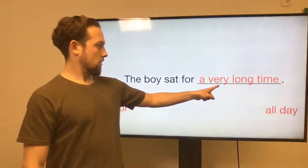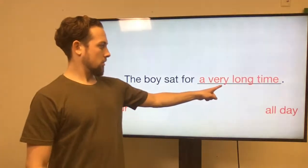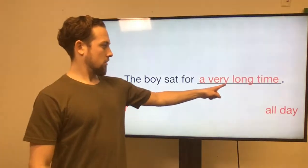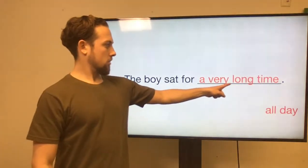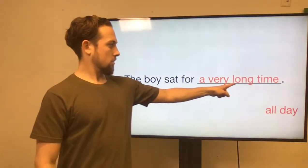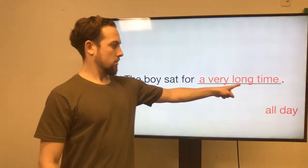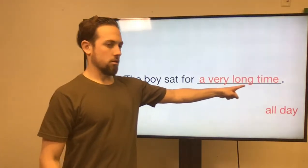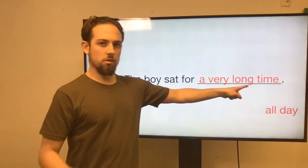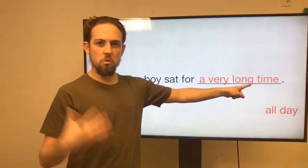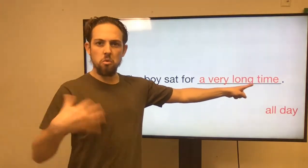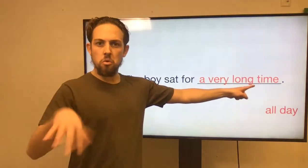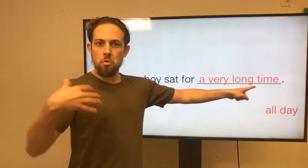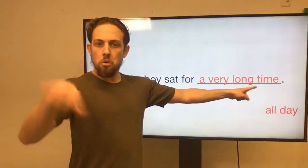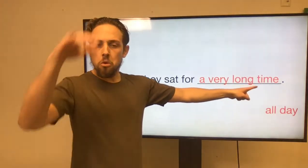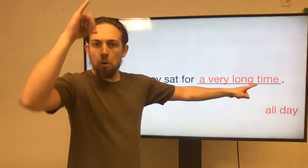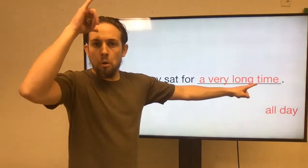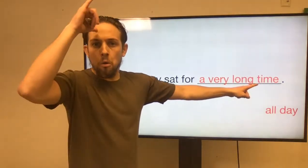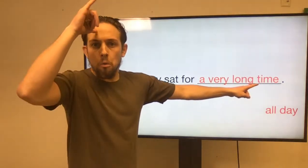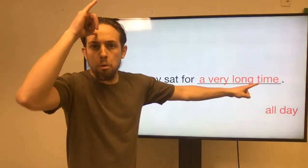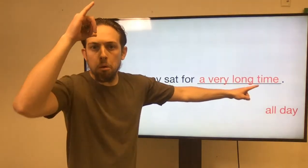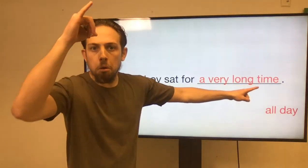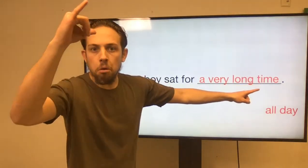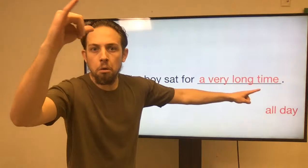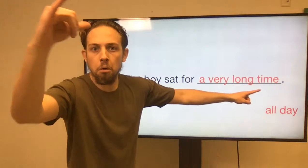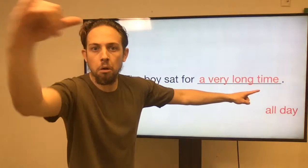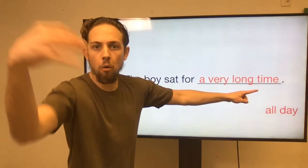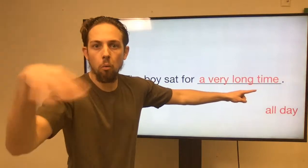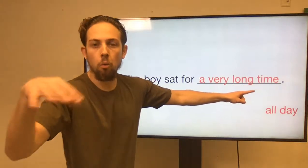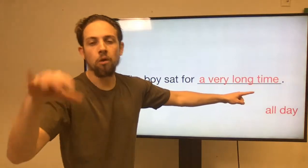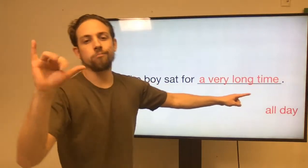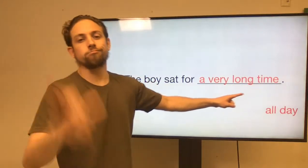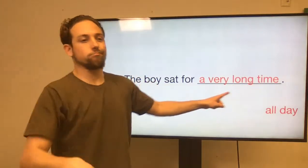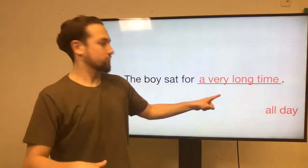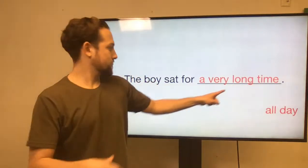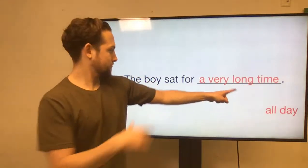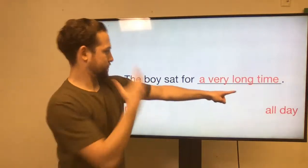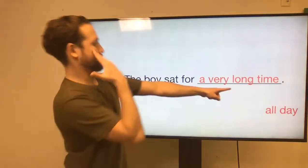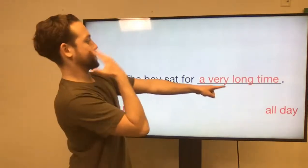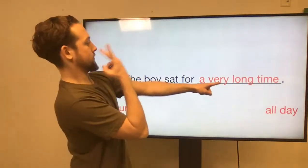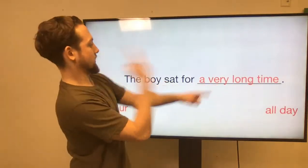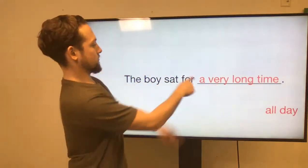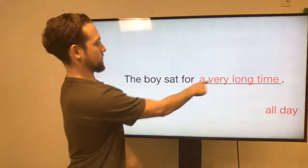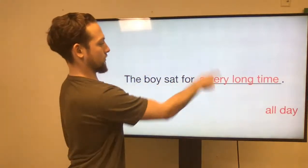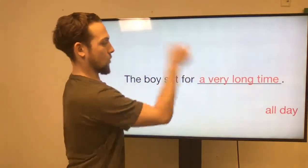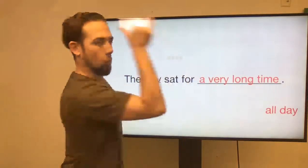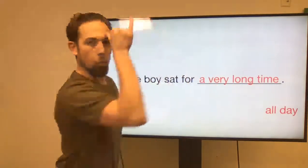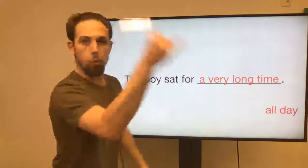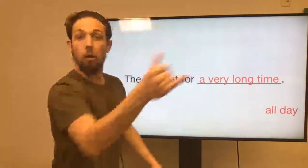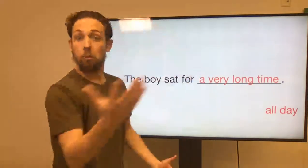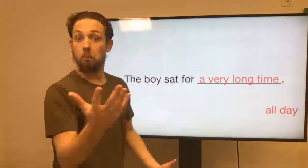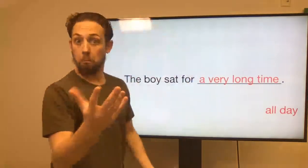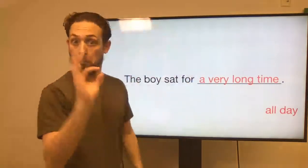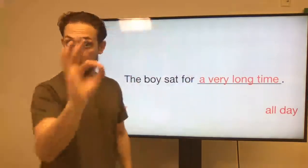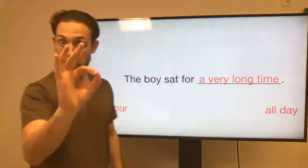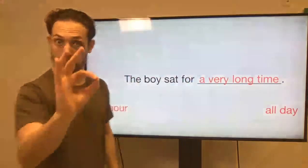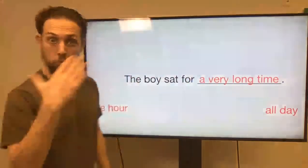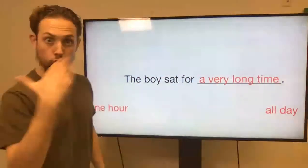can identify this because in the English sentence it says a very long time, which means it was long.